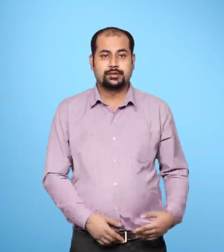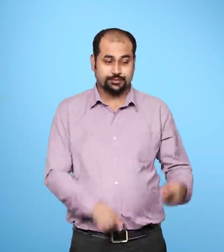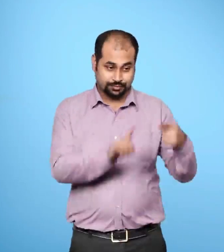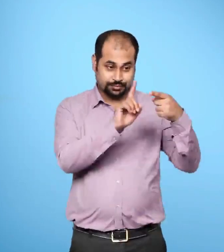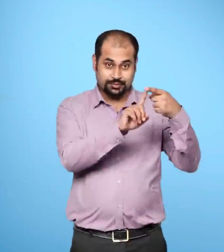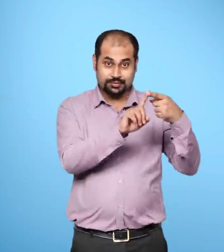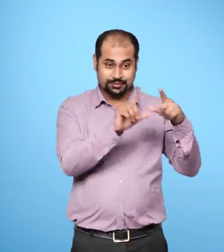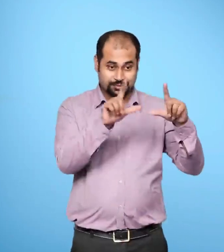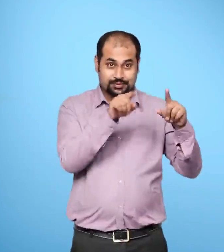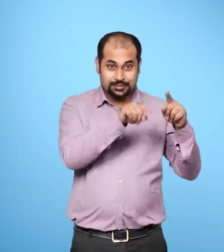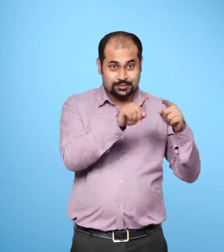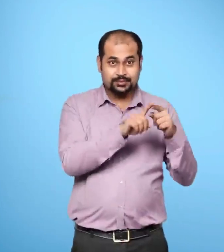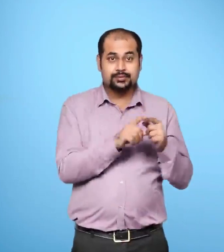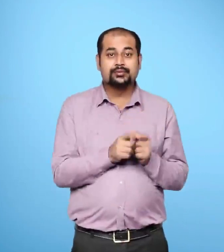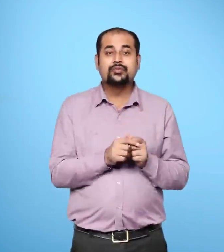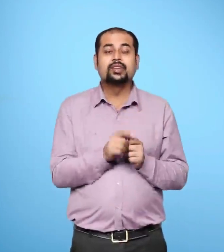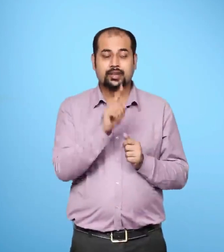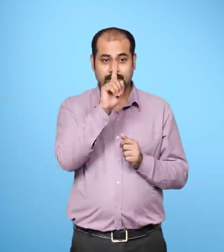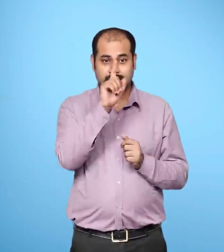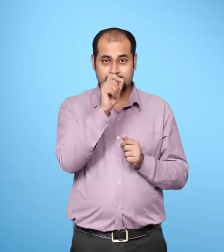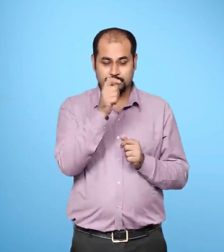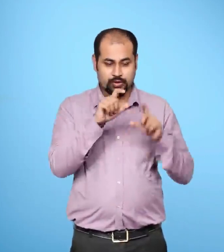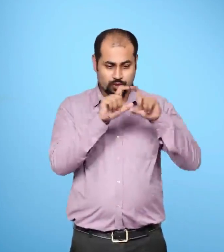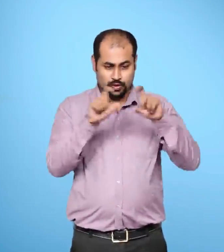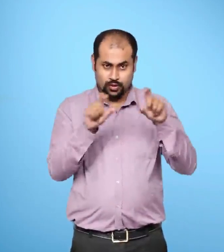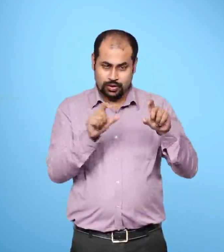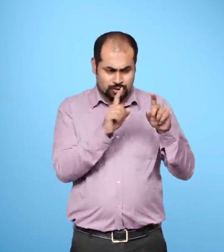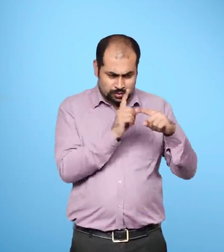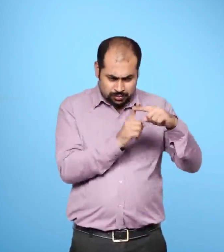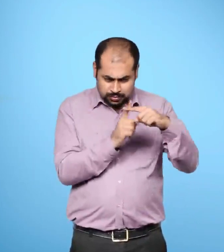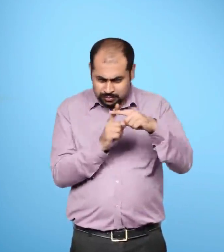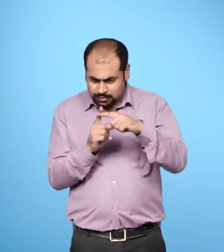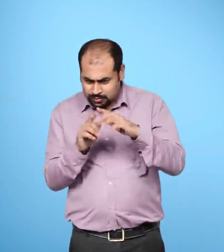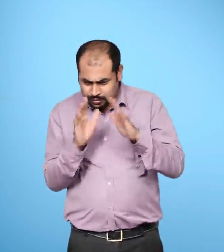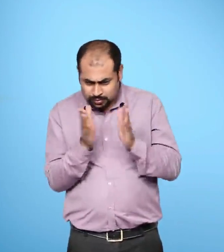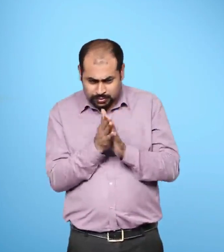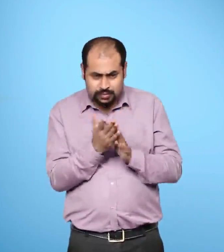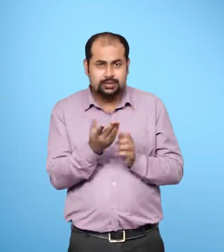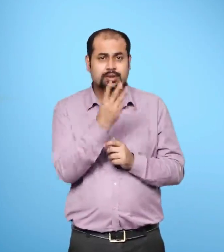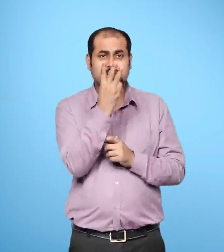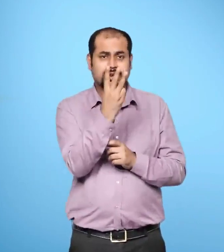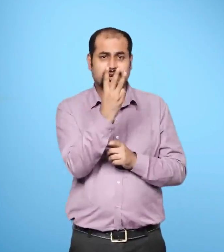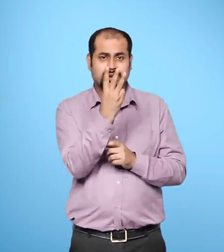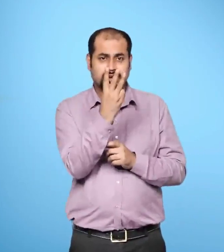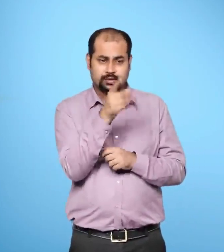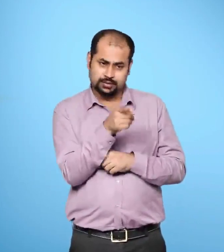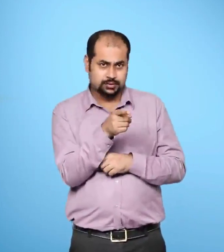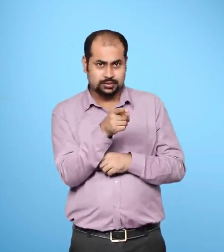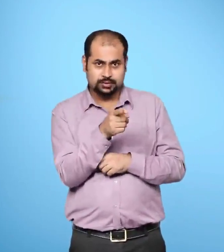Picture 1 shows 3 notes of rupees 10 and answer 30 rupees written in the